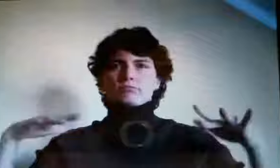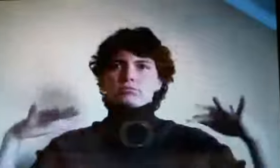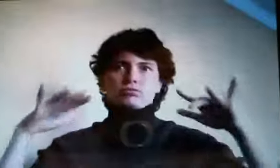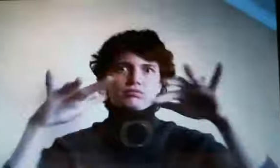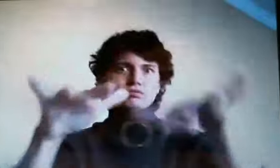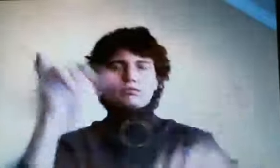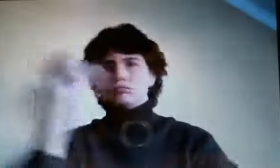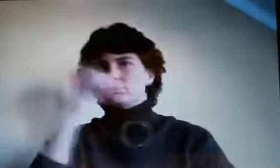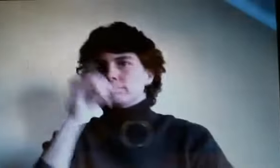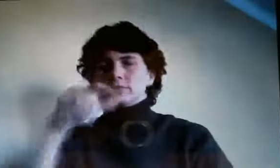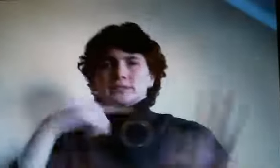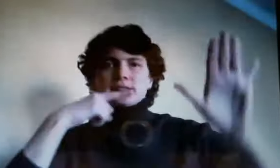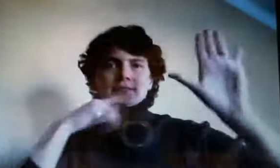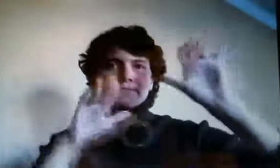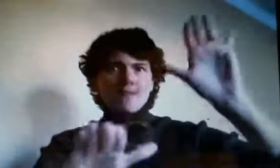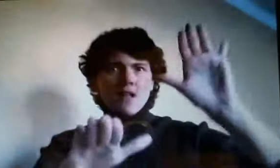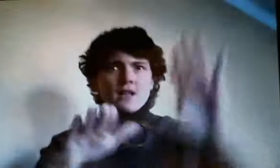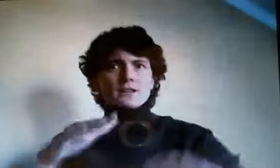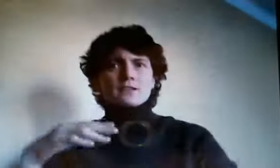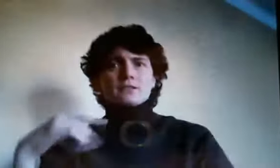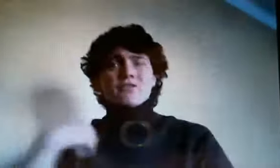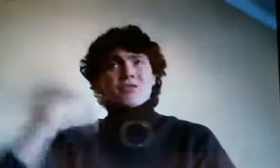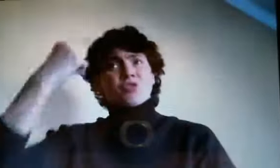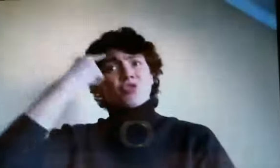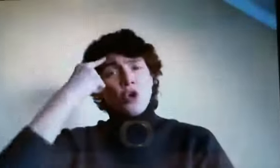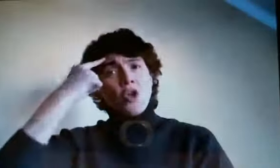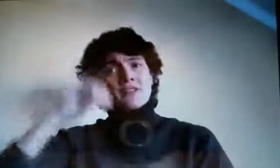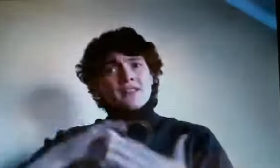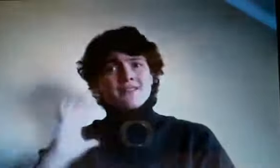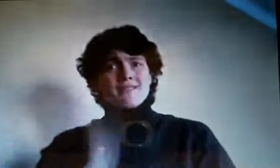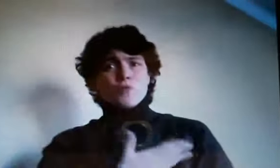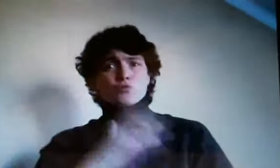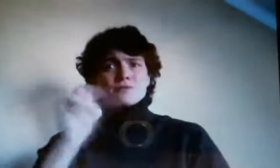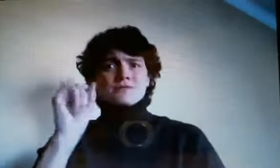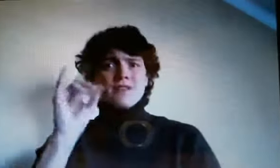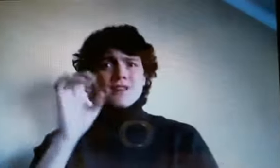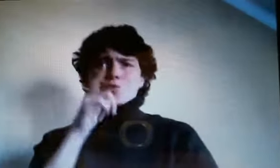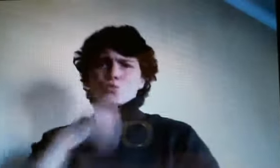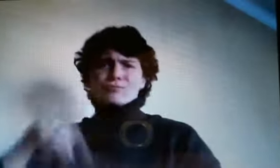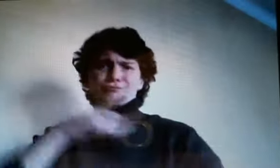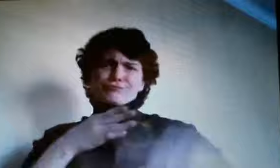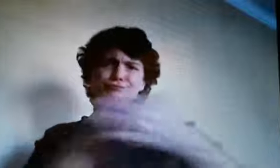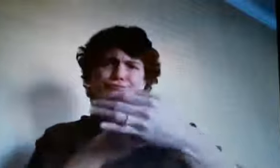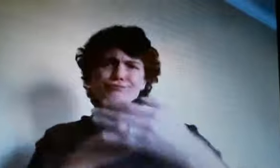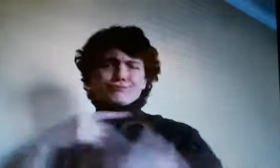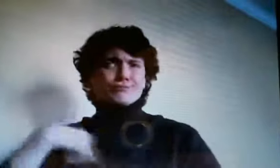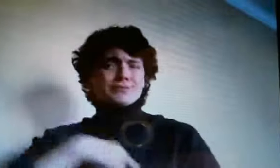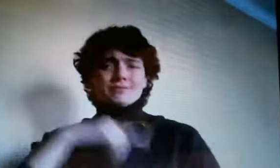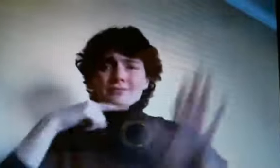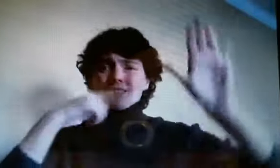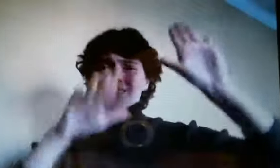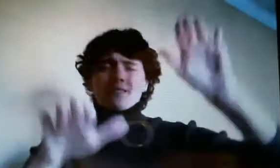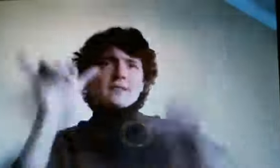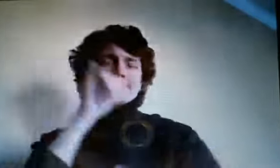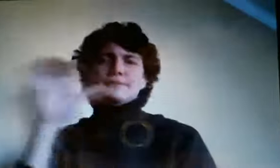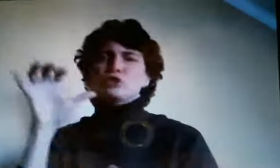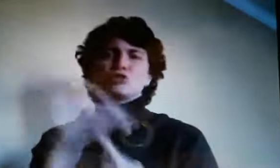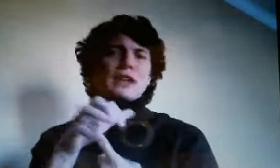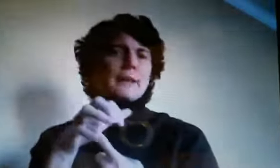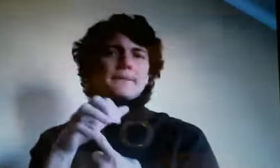Then there was a public hearing where people came to the House, looked it over, and we felt like it